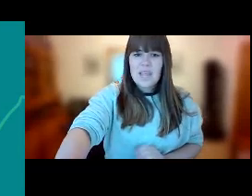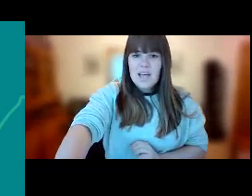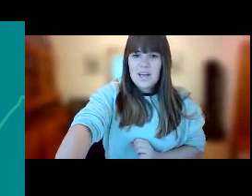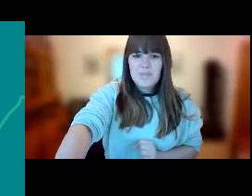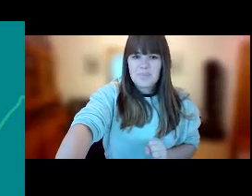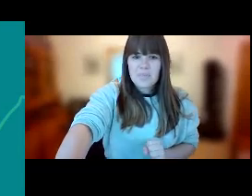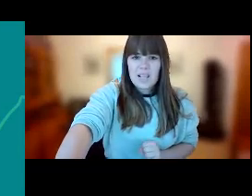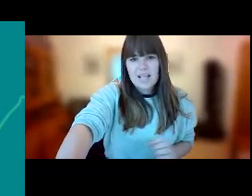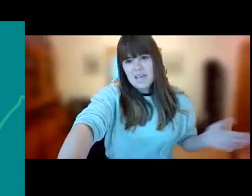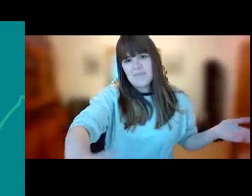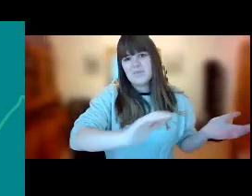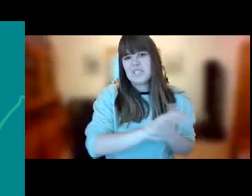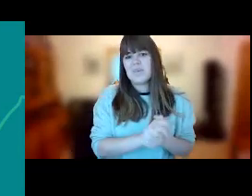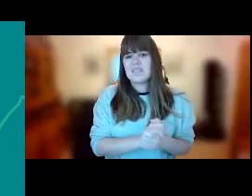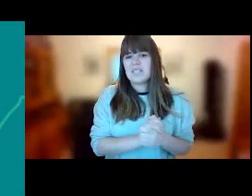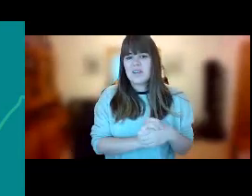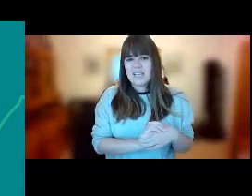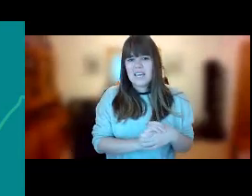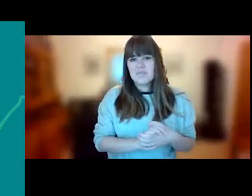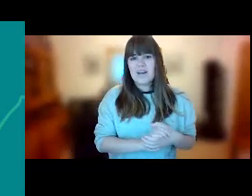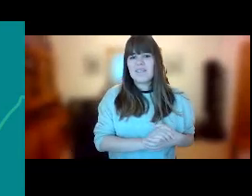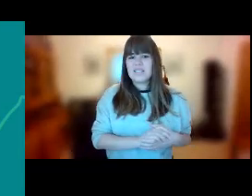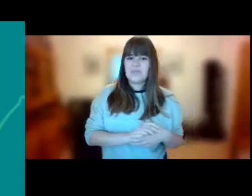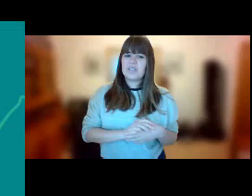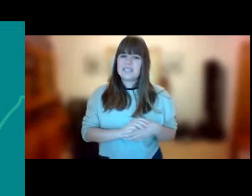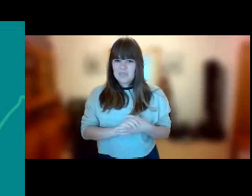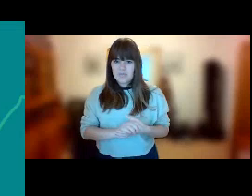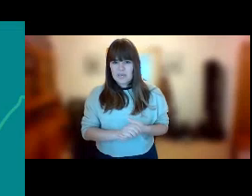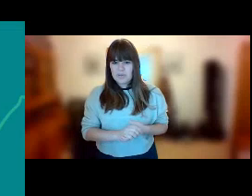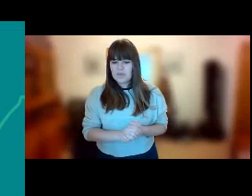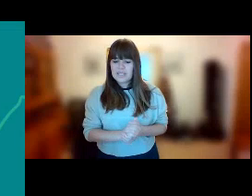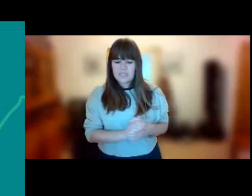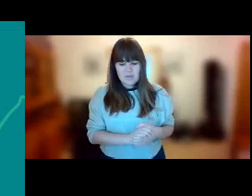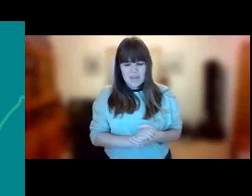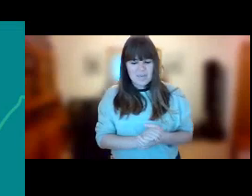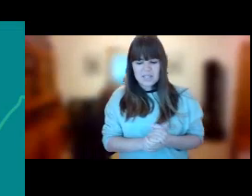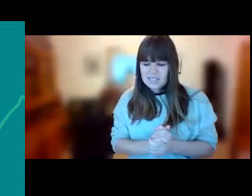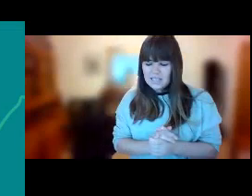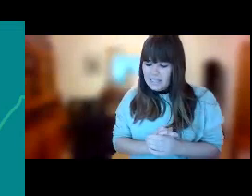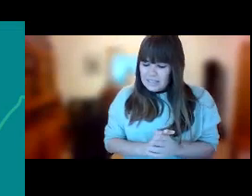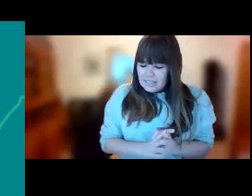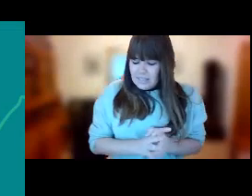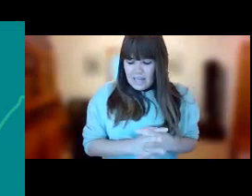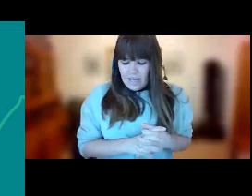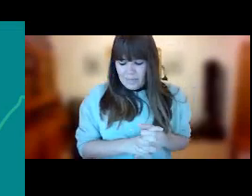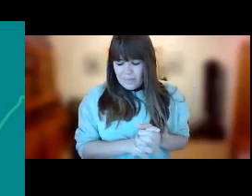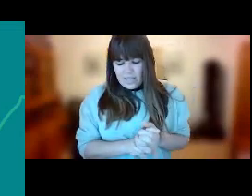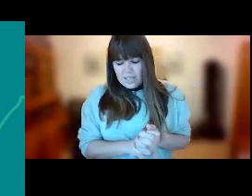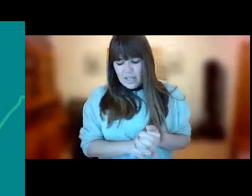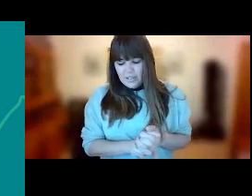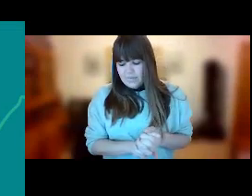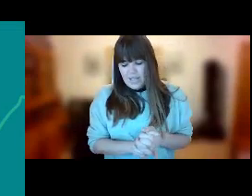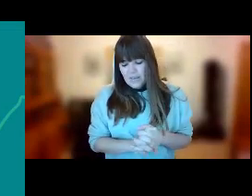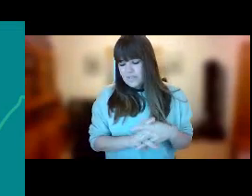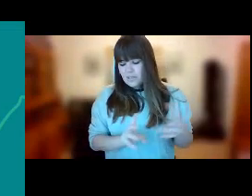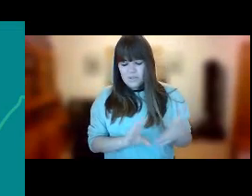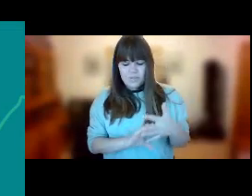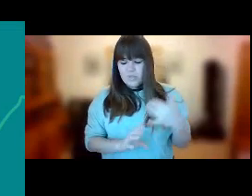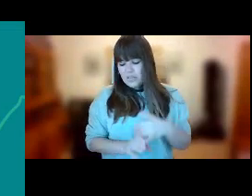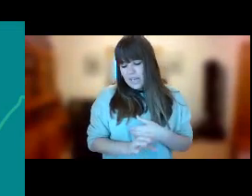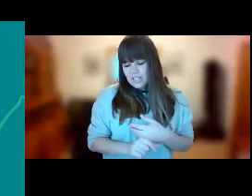barriers. And yeah, just a bit of a summary here. Barriers are what disabled people, it's not impairments. So